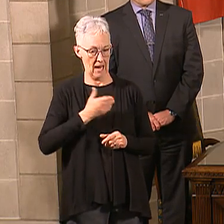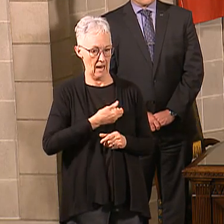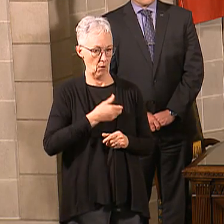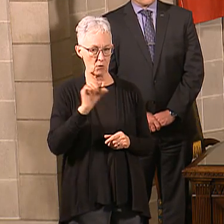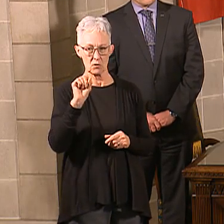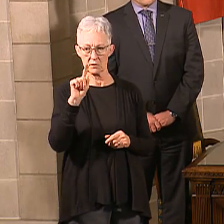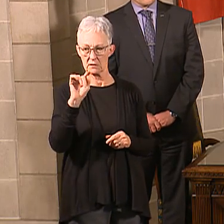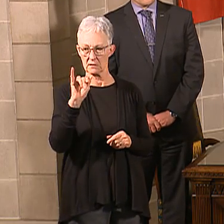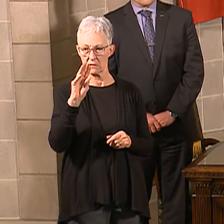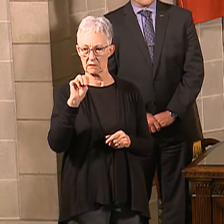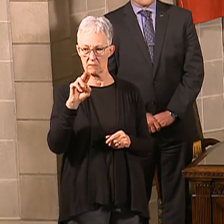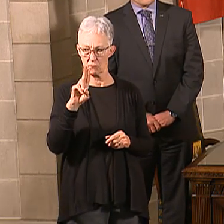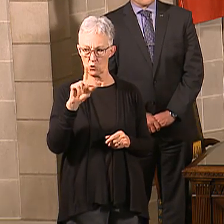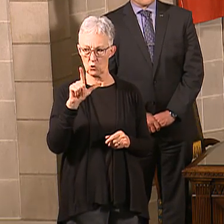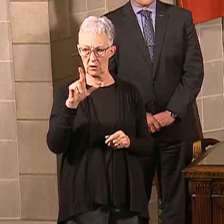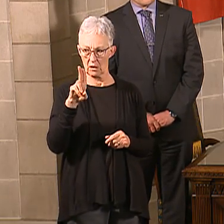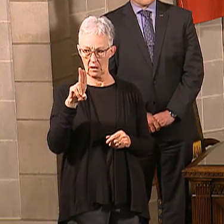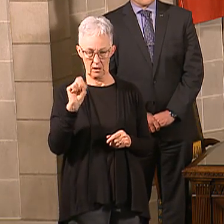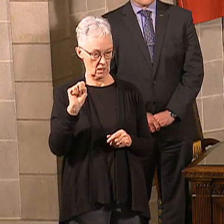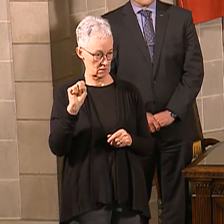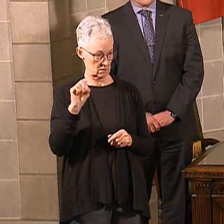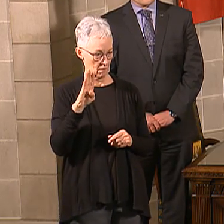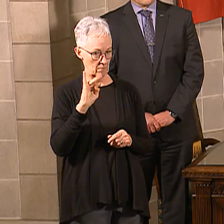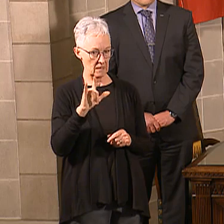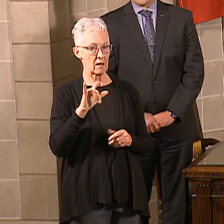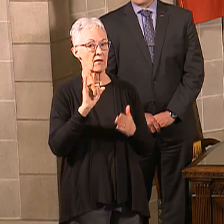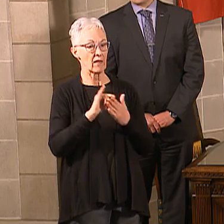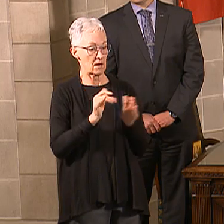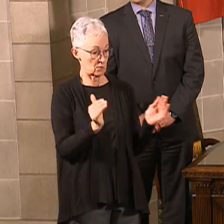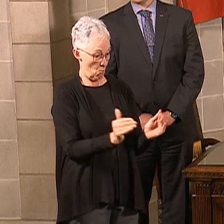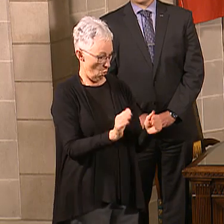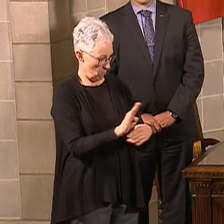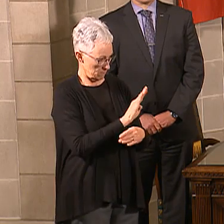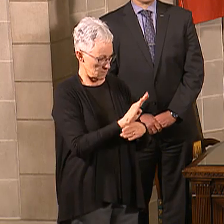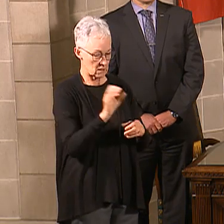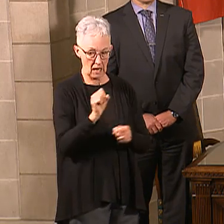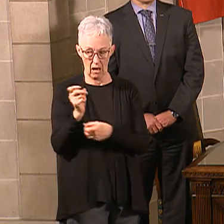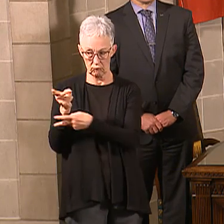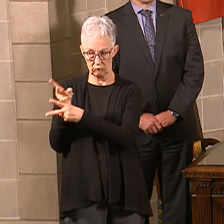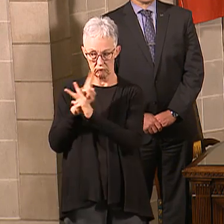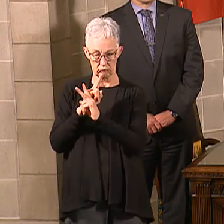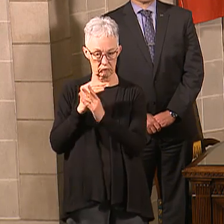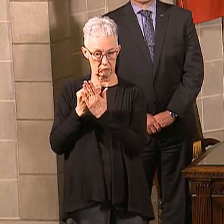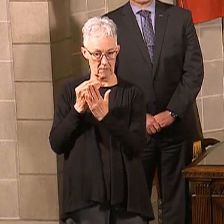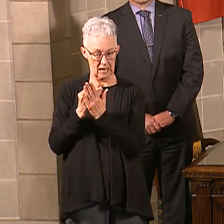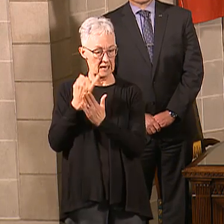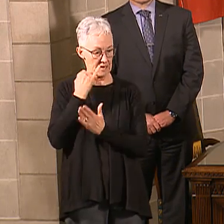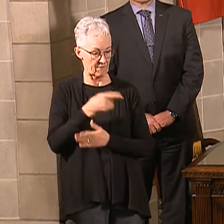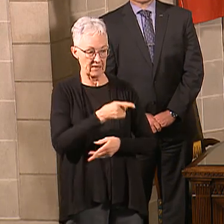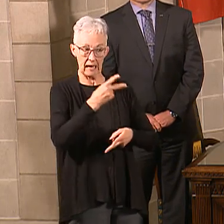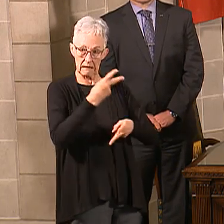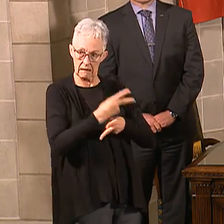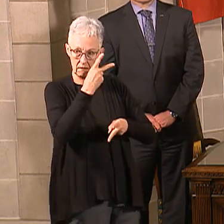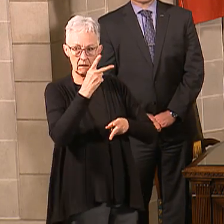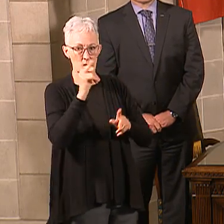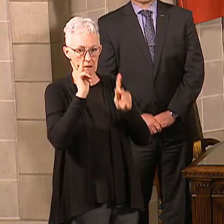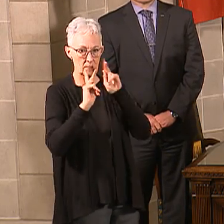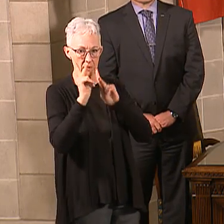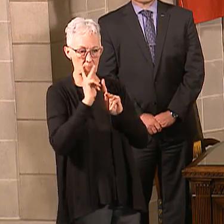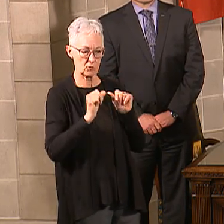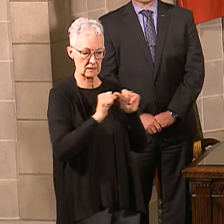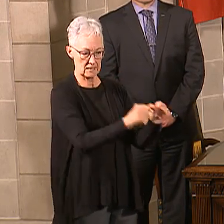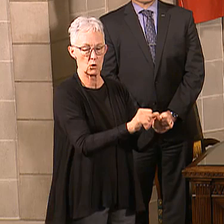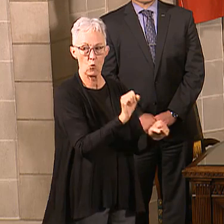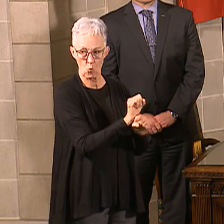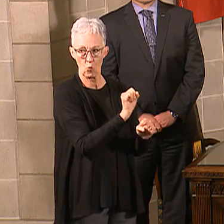out a forgivable loan if they keep people on board. So that's another thing to take a look at. Again, that's coming from the federal government, but I think those